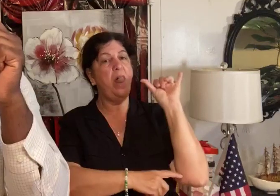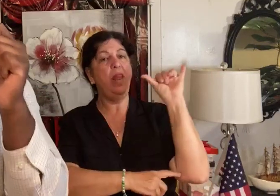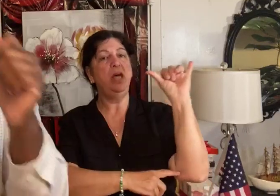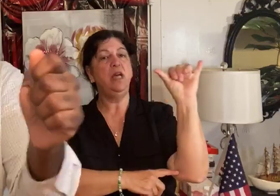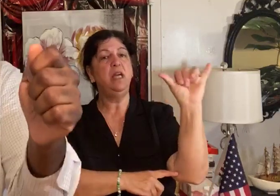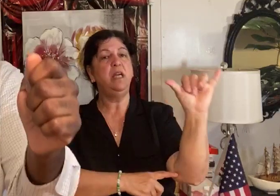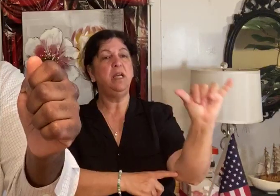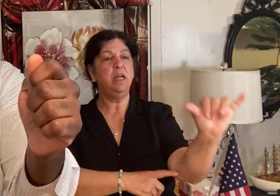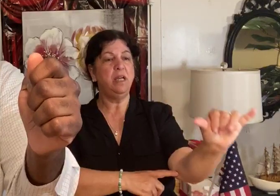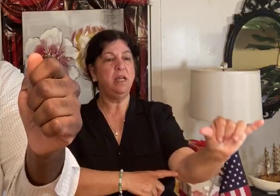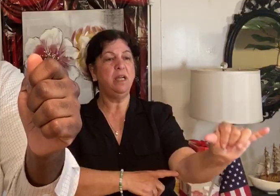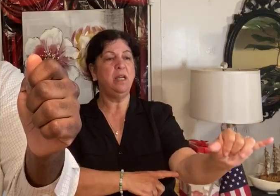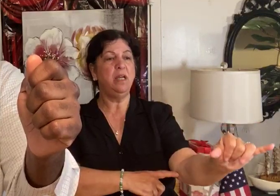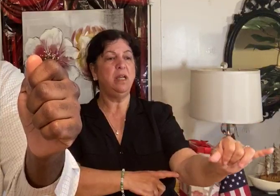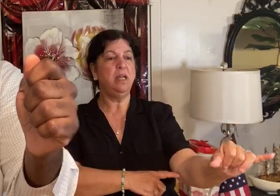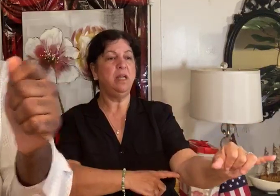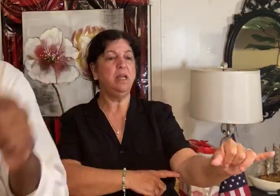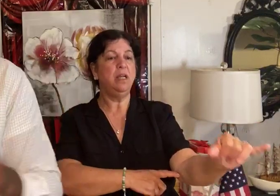eternally.